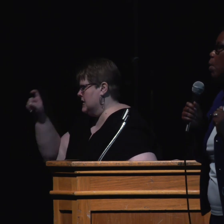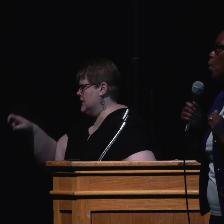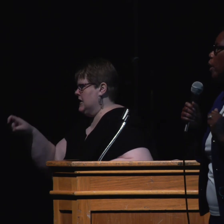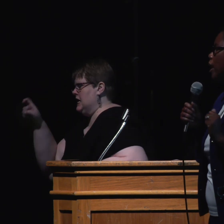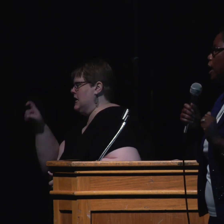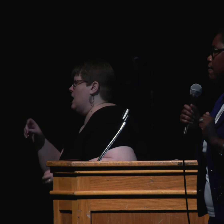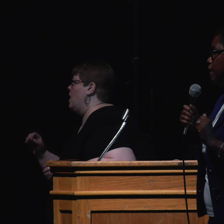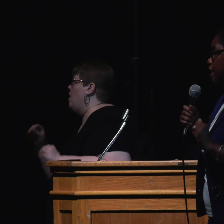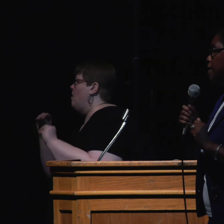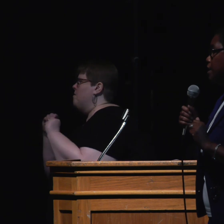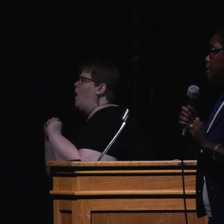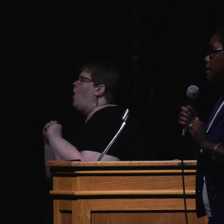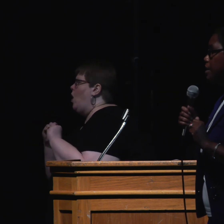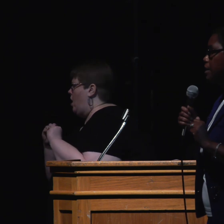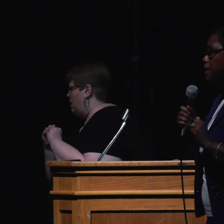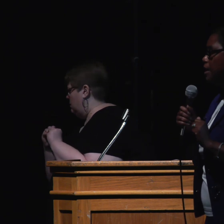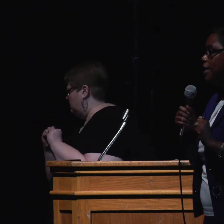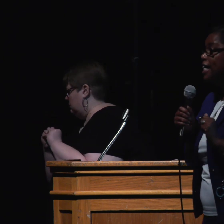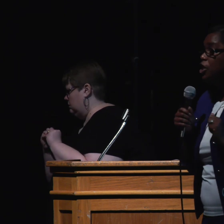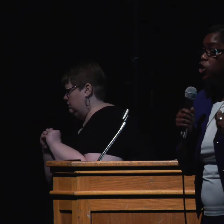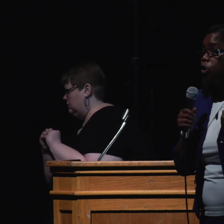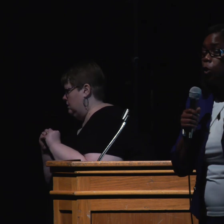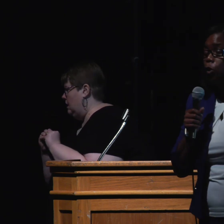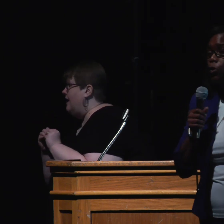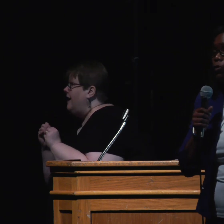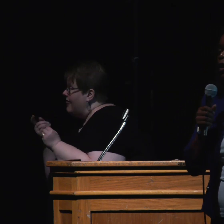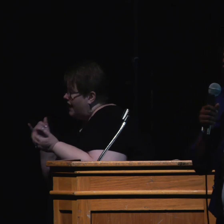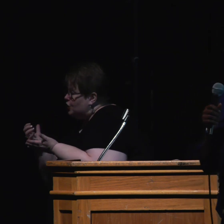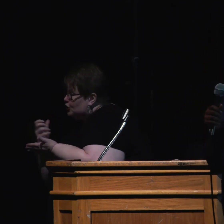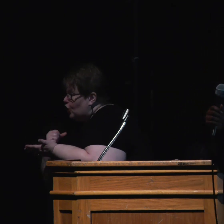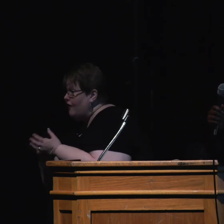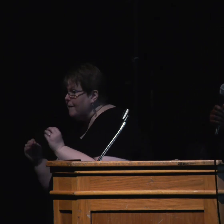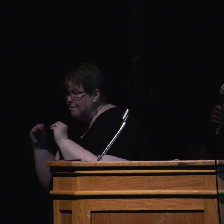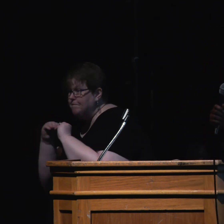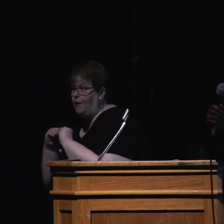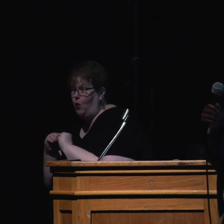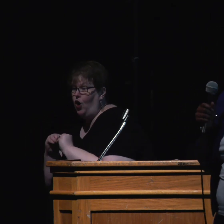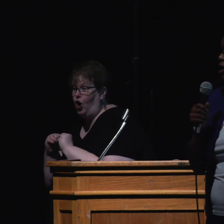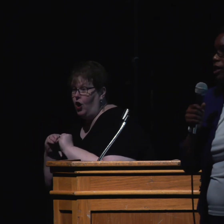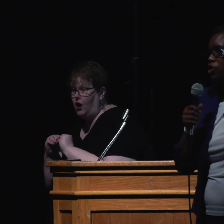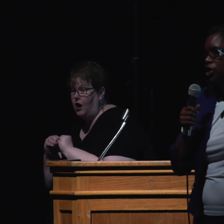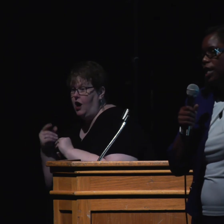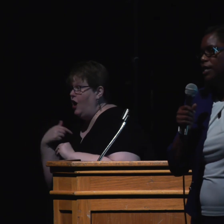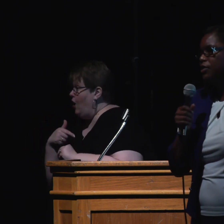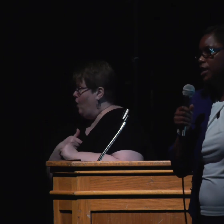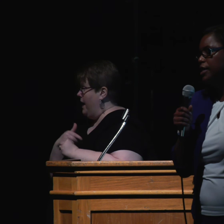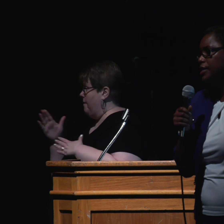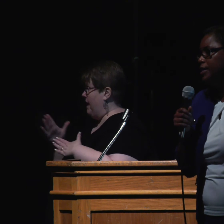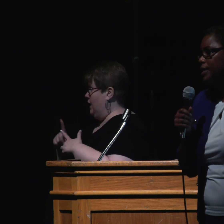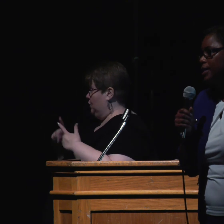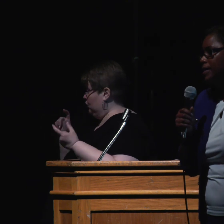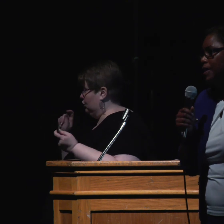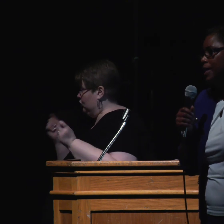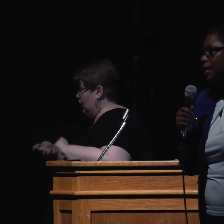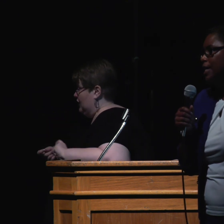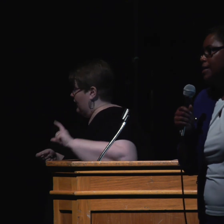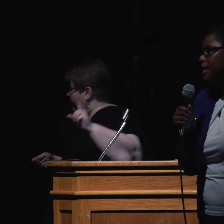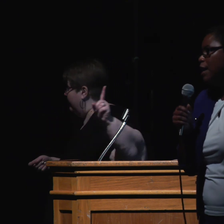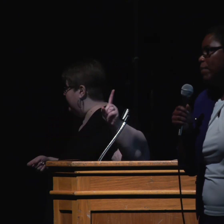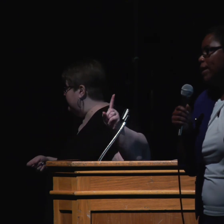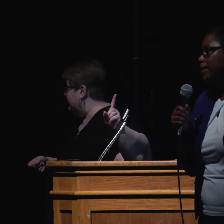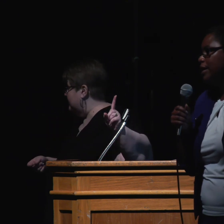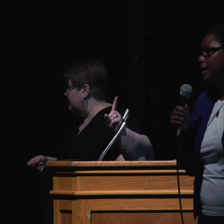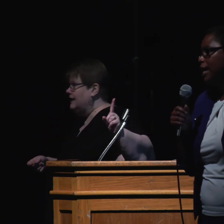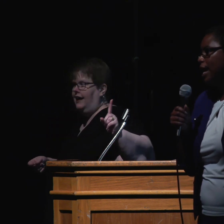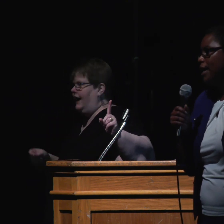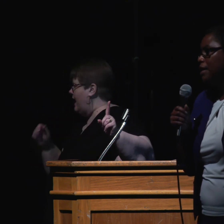need more of it. They deserve more of it. If we're going to change this, it's